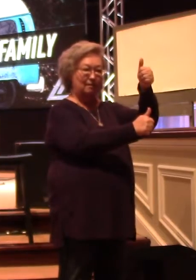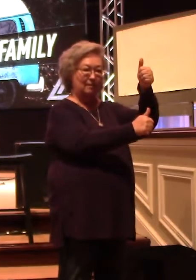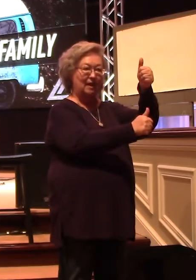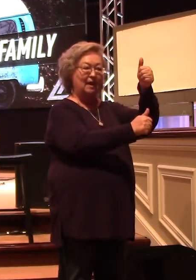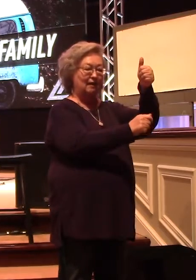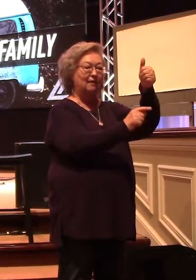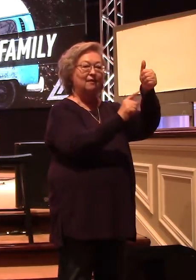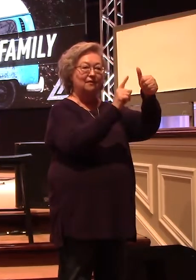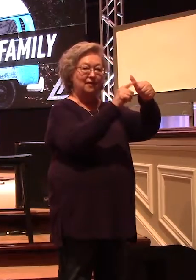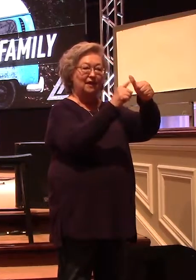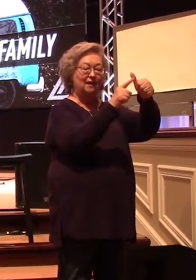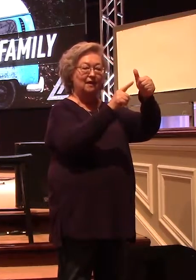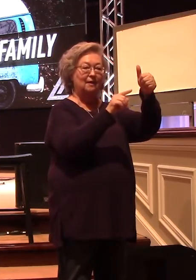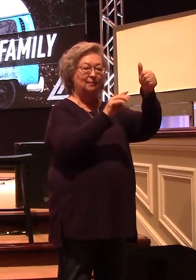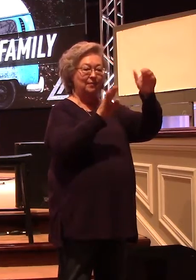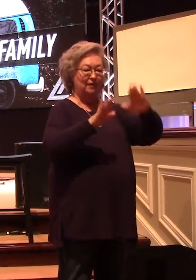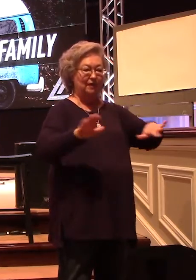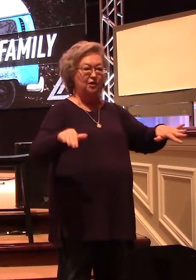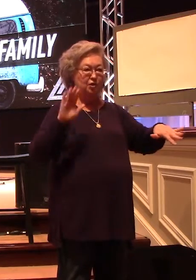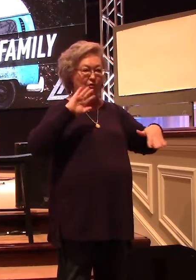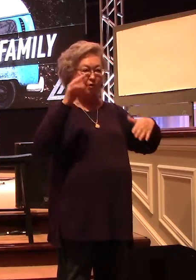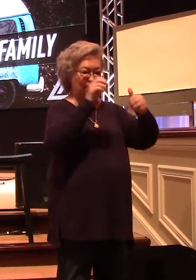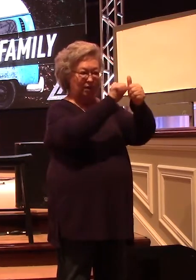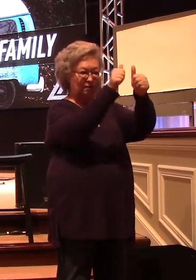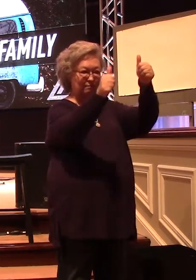this, that for this is how